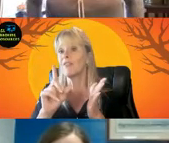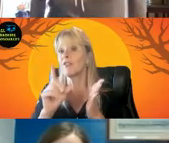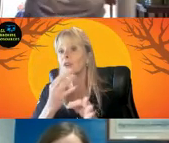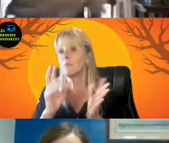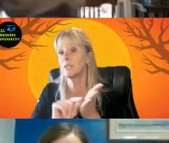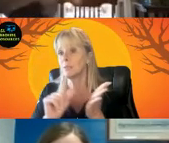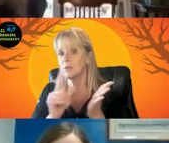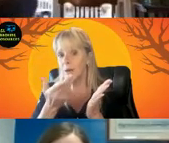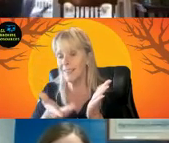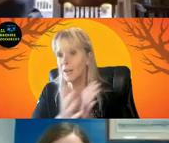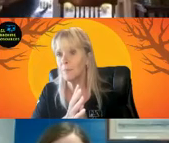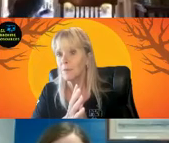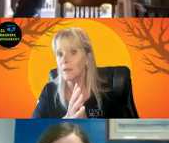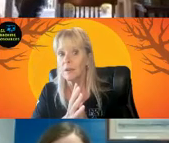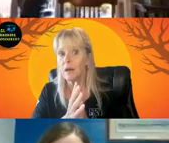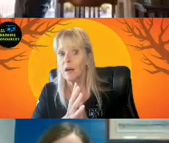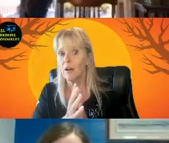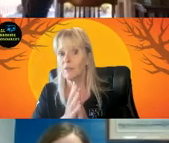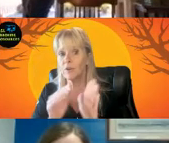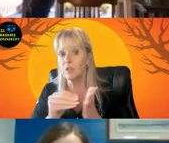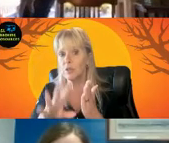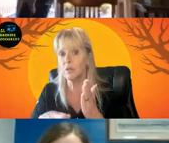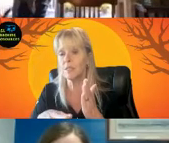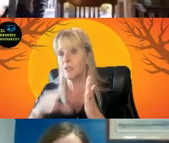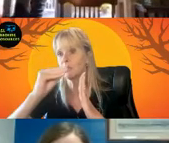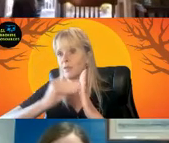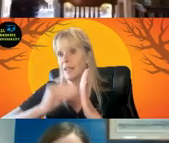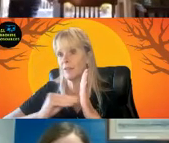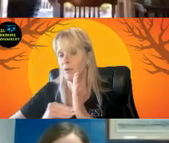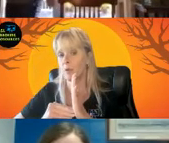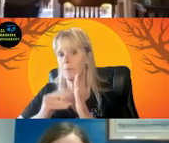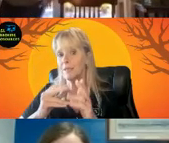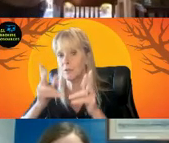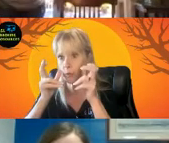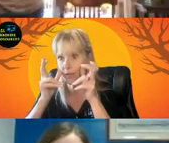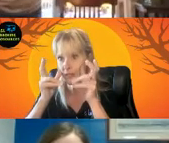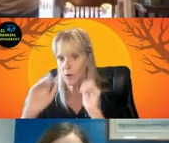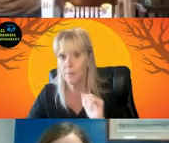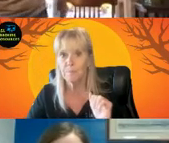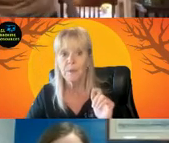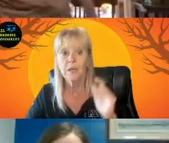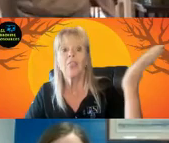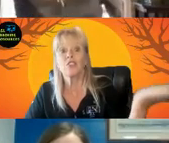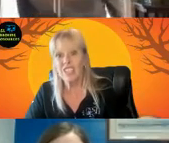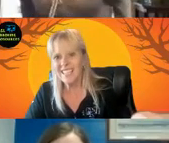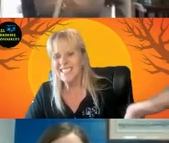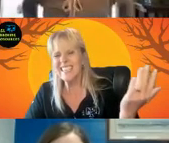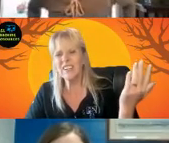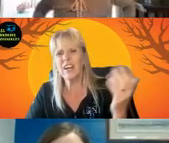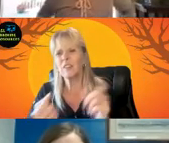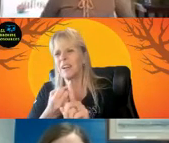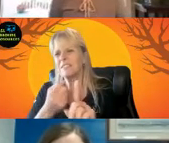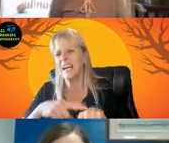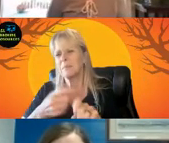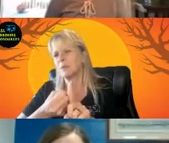also have free printables right there for the students to fill out the form based on what they saw. There's lots in